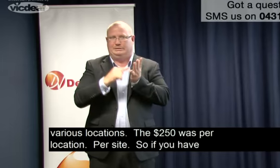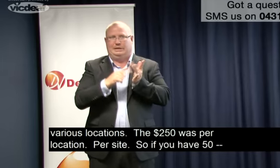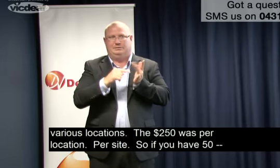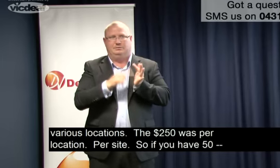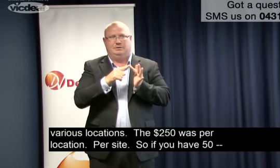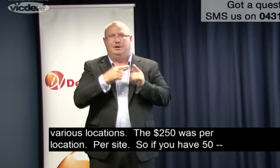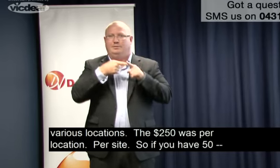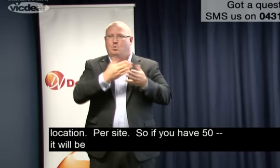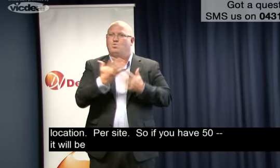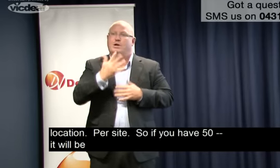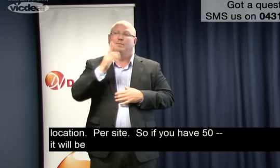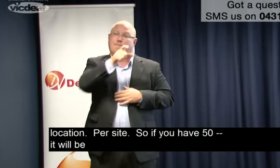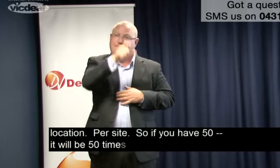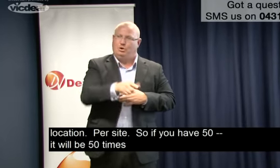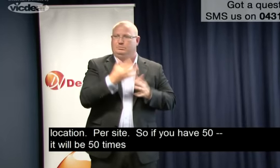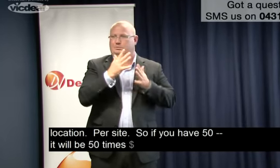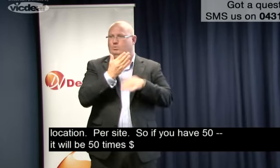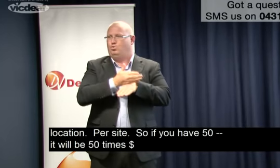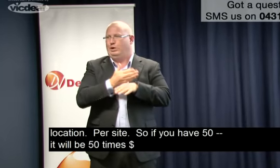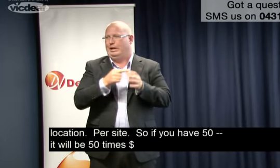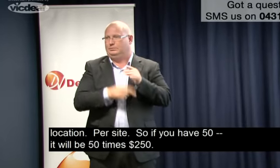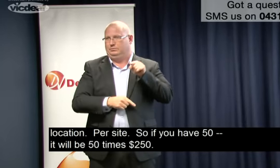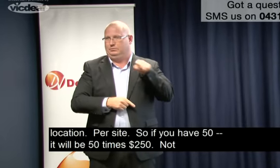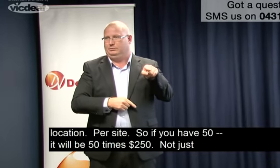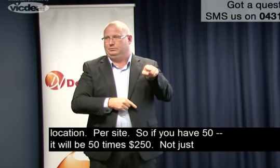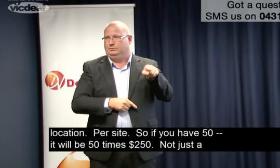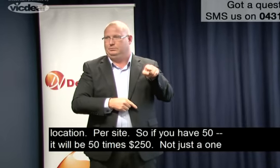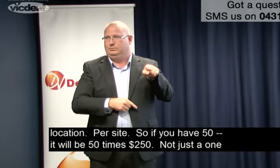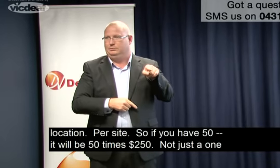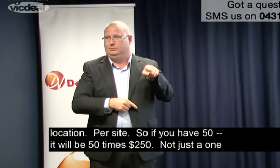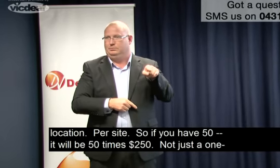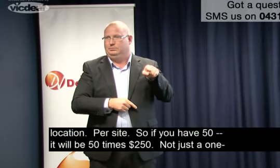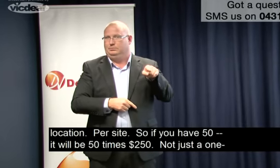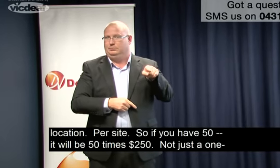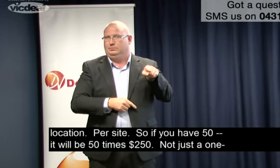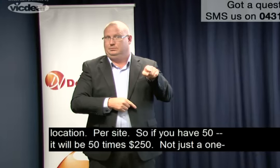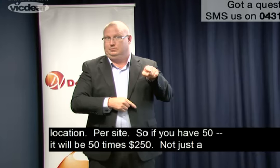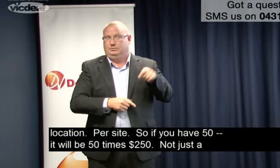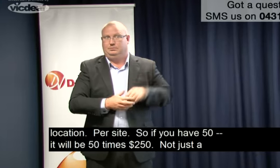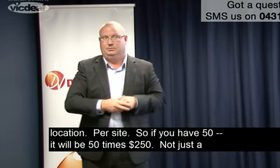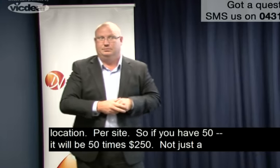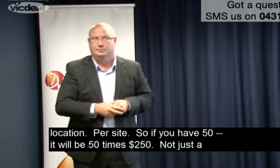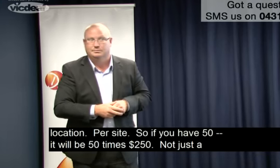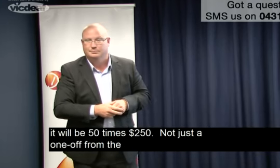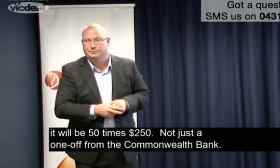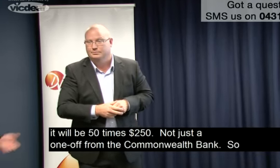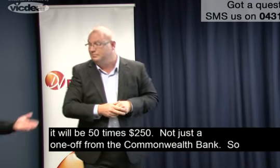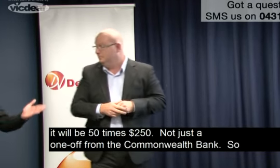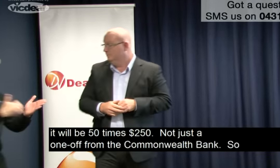just a one-off for the Commonwealth Bank. So wherever the person is located or working at, that branch within that location would pay